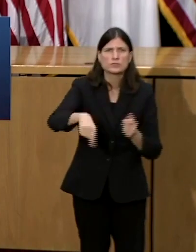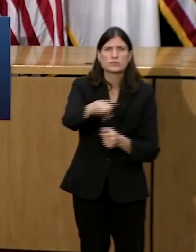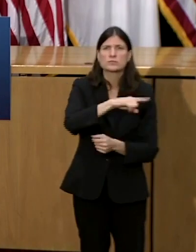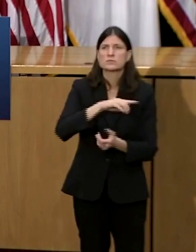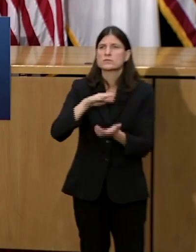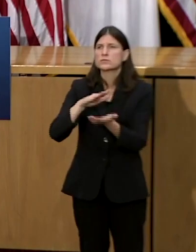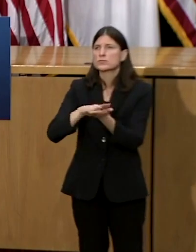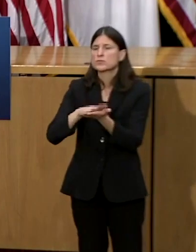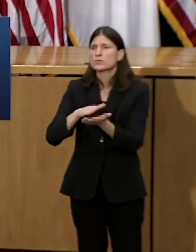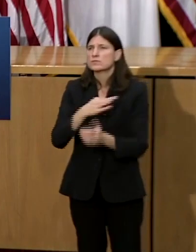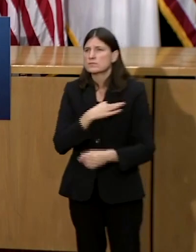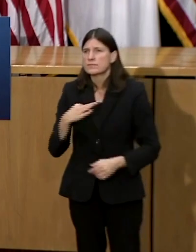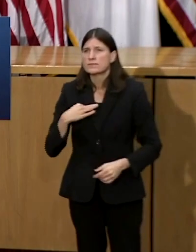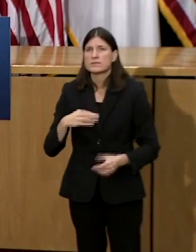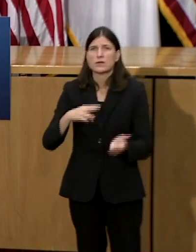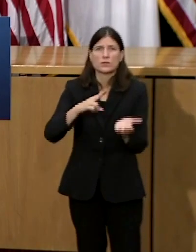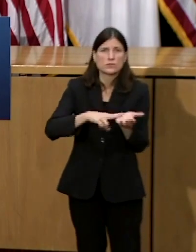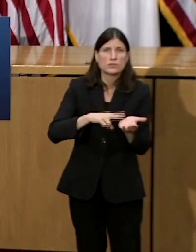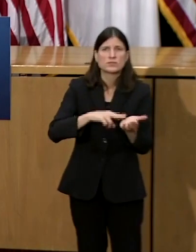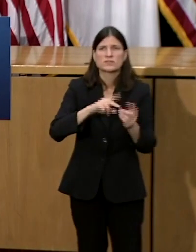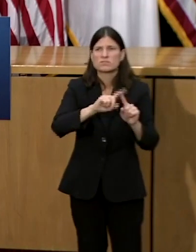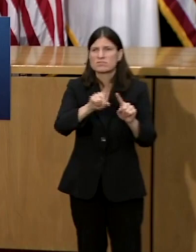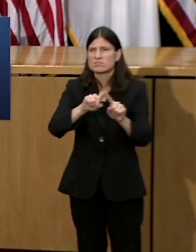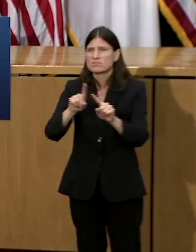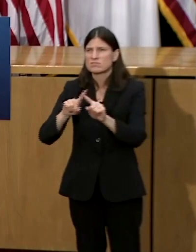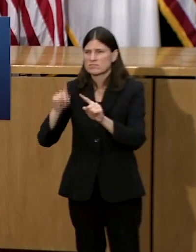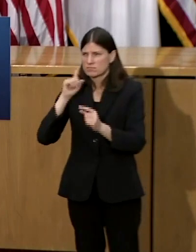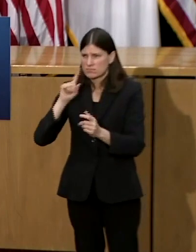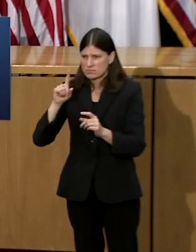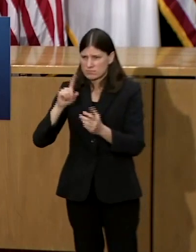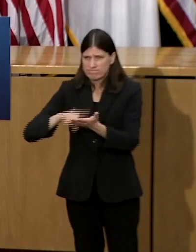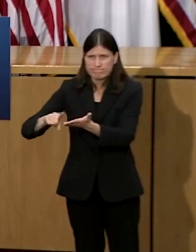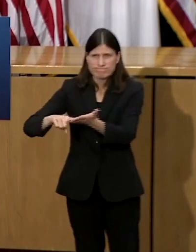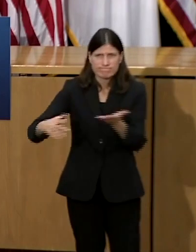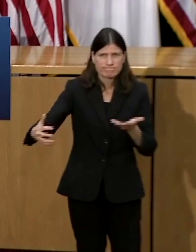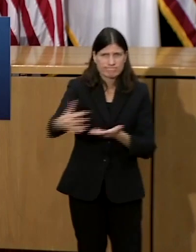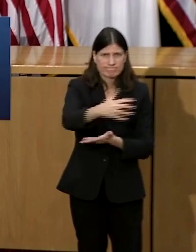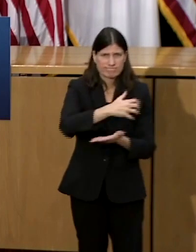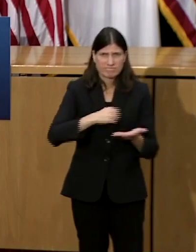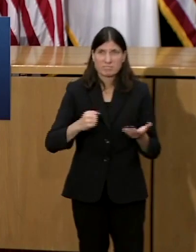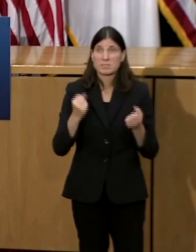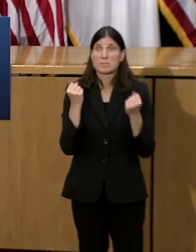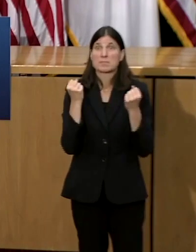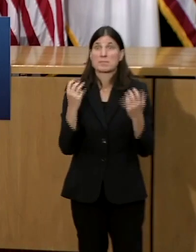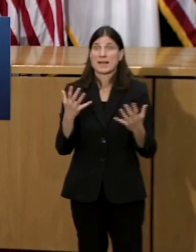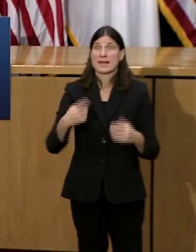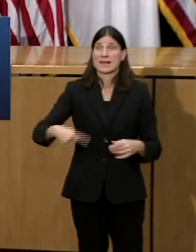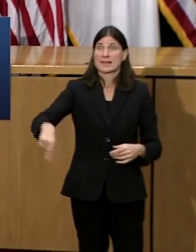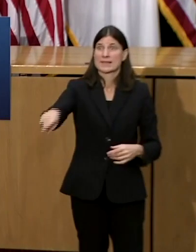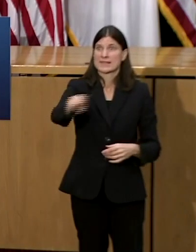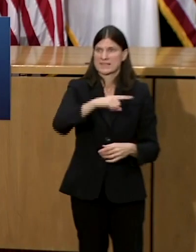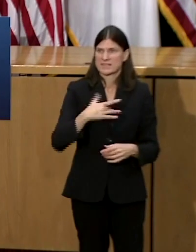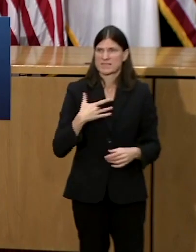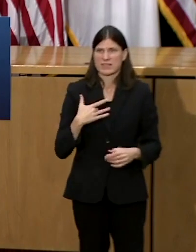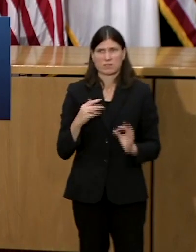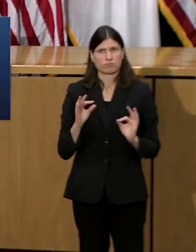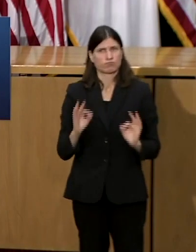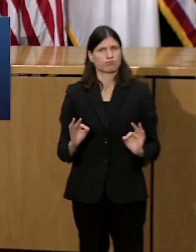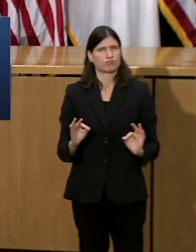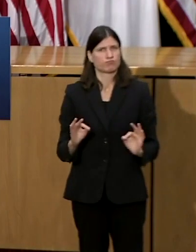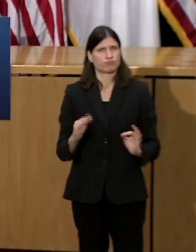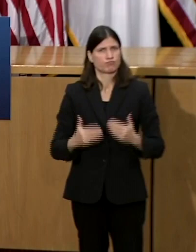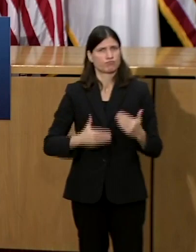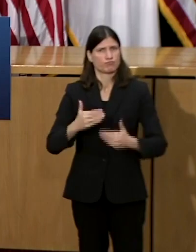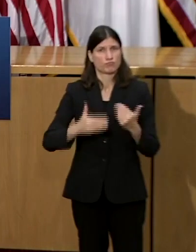success stories of districts that reopened with full and hybrid models. Families, schools, and community leaders have responded nimbly to